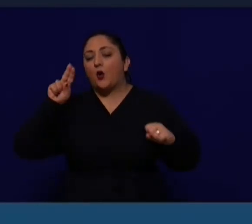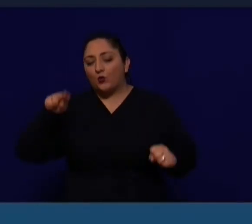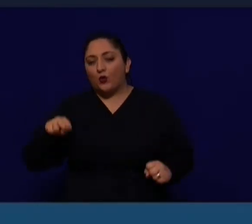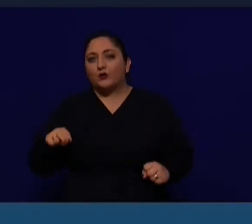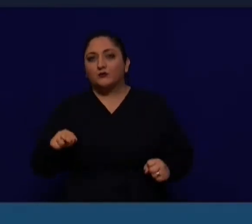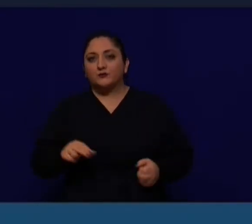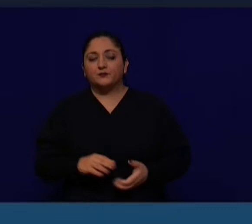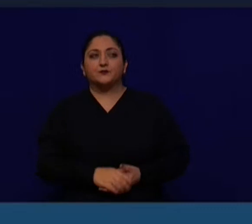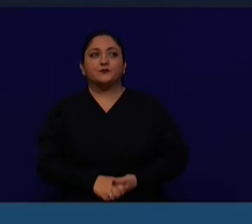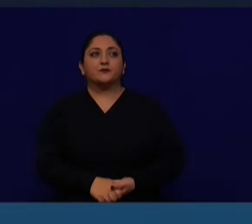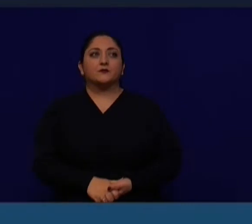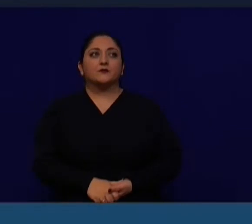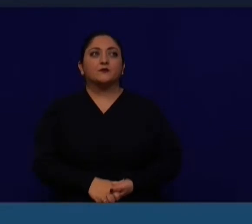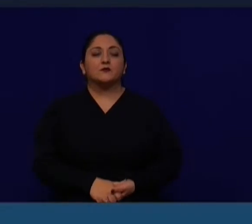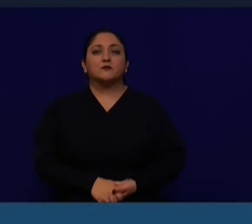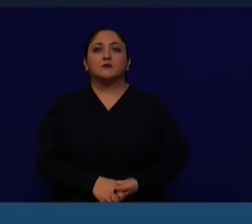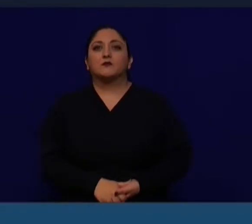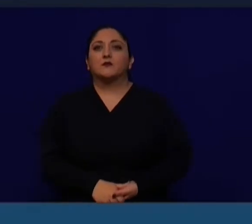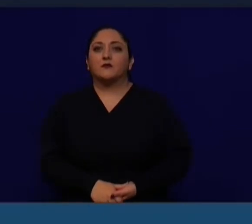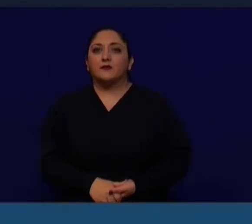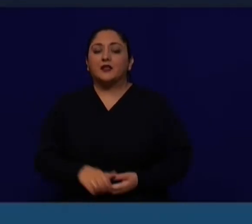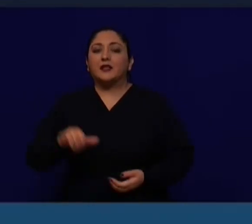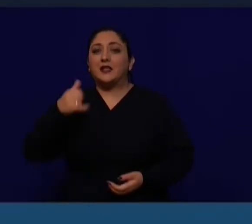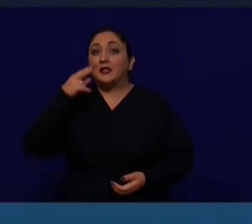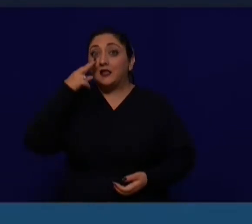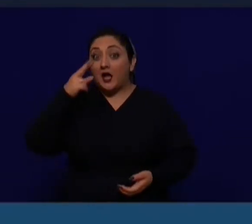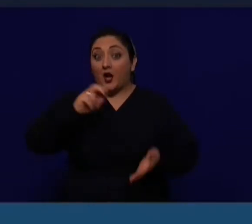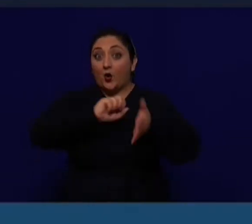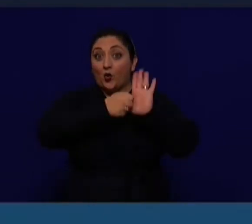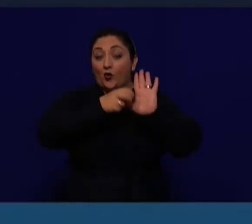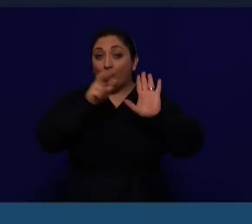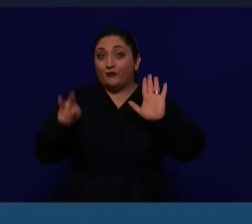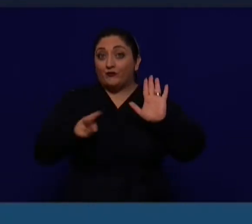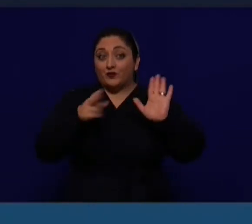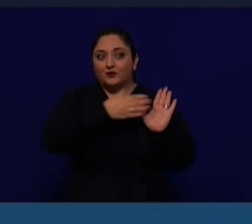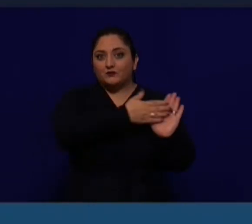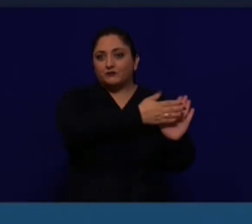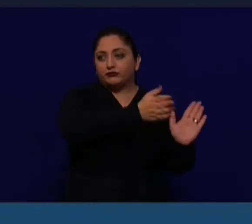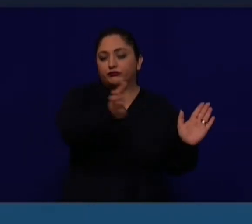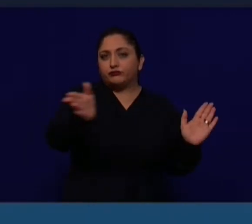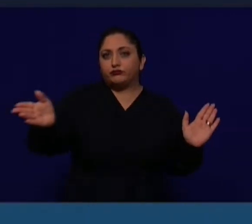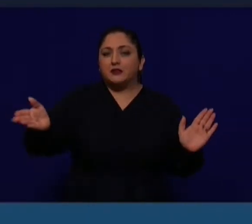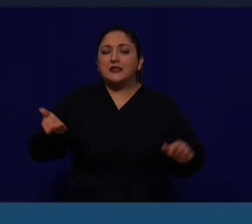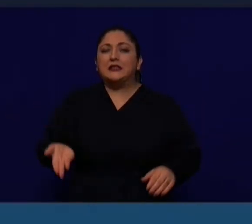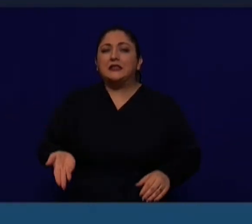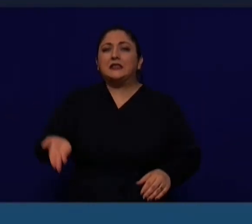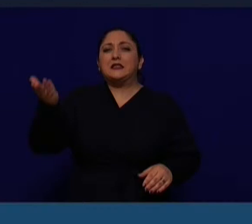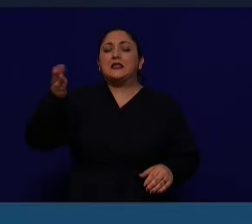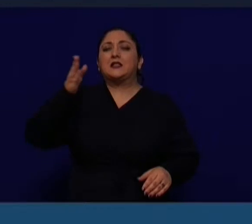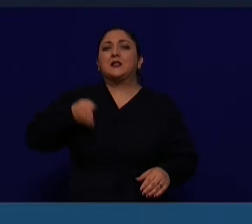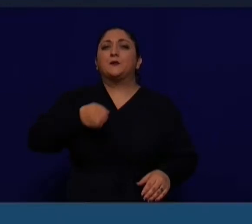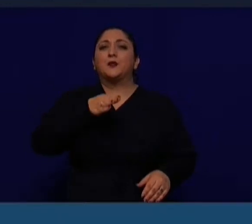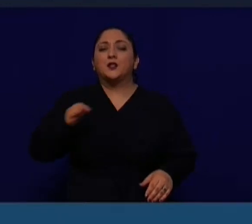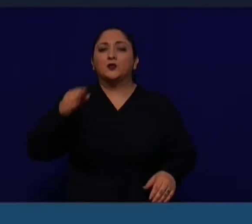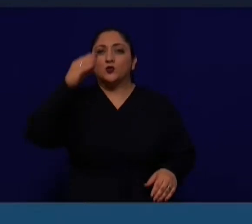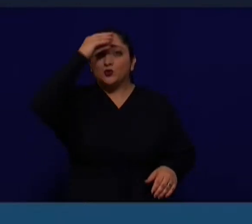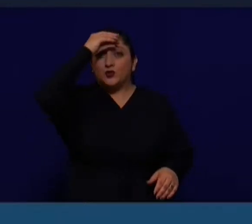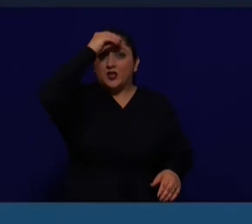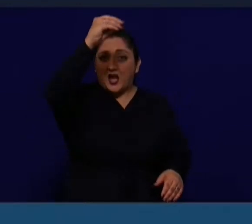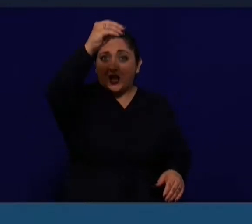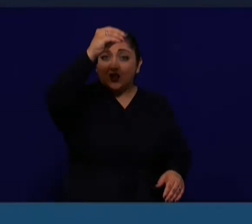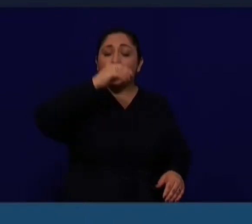Il-persuni li jekk ħarsu lejn il-pandemija kollha il-maġġor parti tal-każijiet li mietu kienu irġiel bejn 80